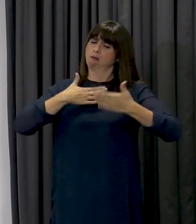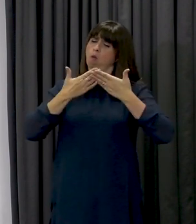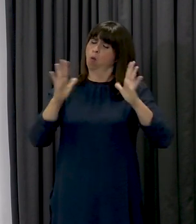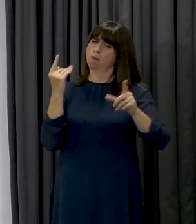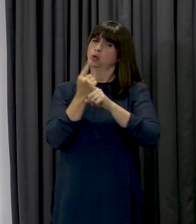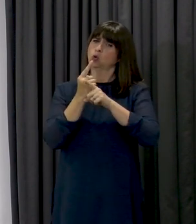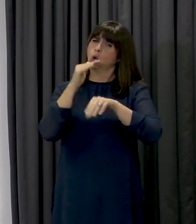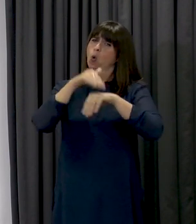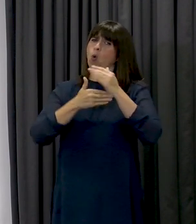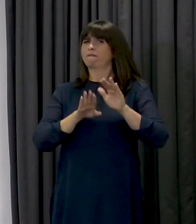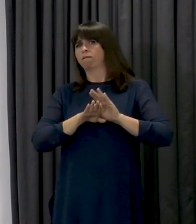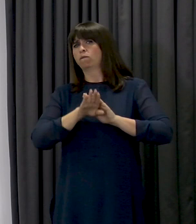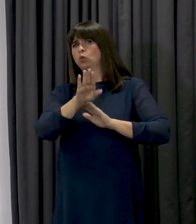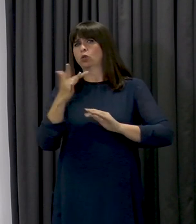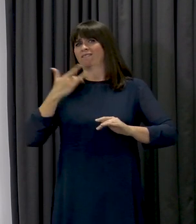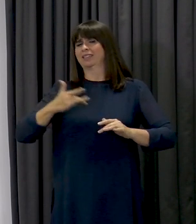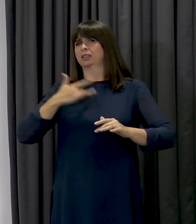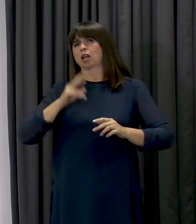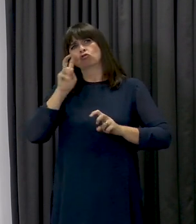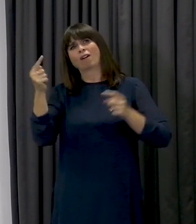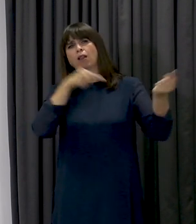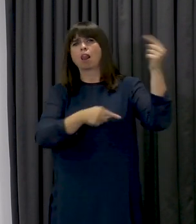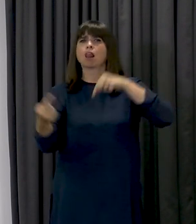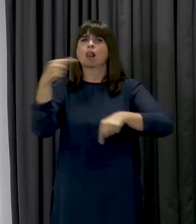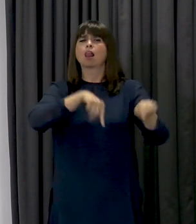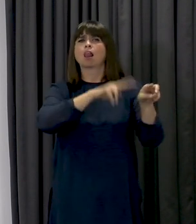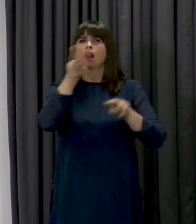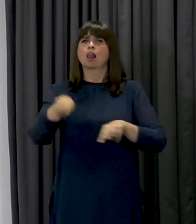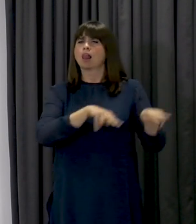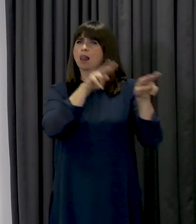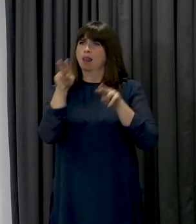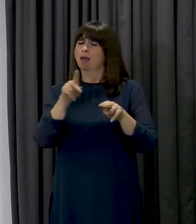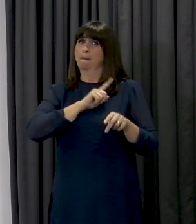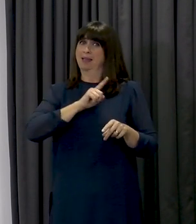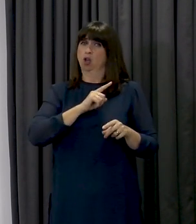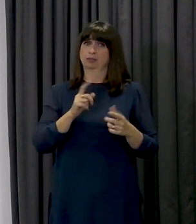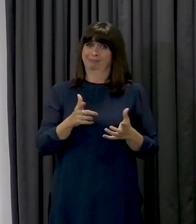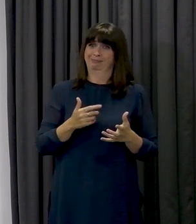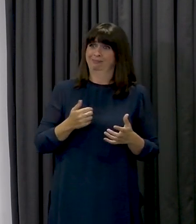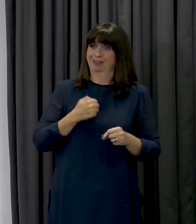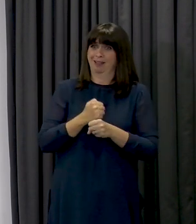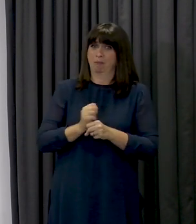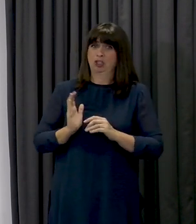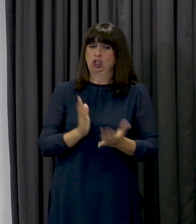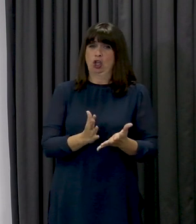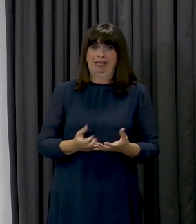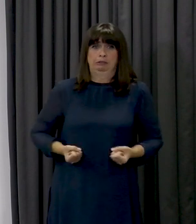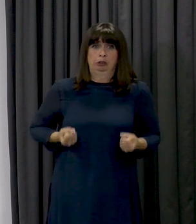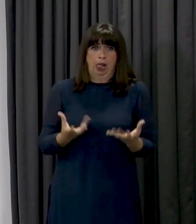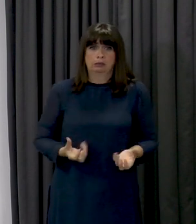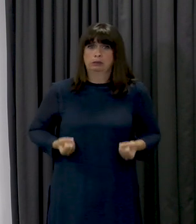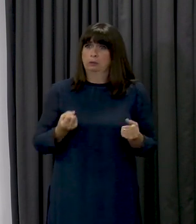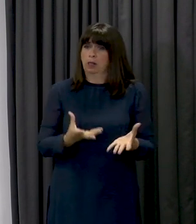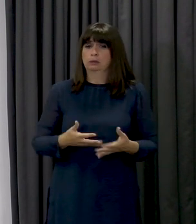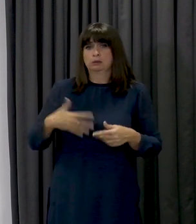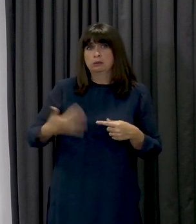tourism, citing the present cost it incurs on public services. The current situation, especially in the